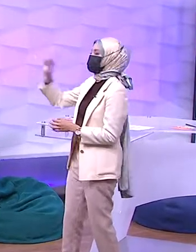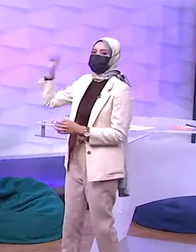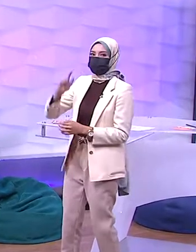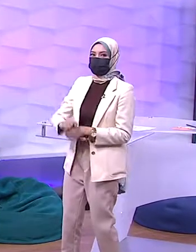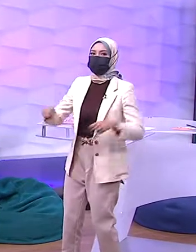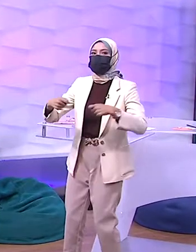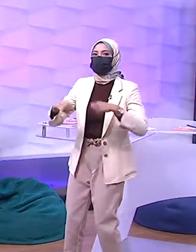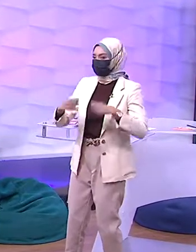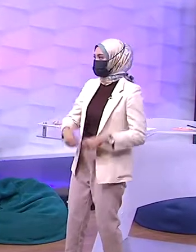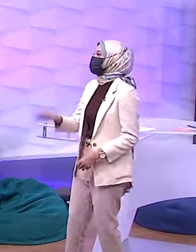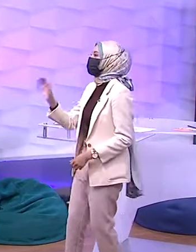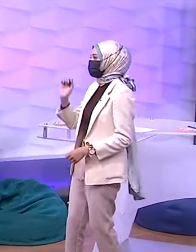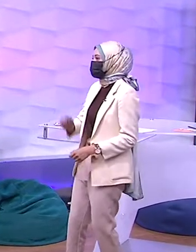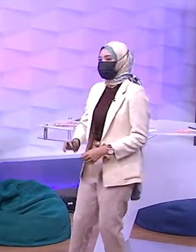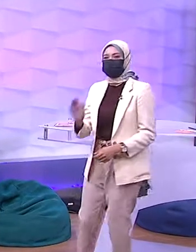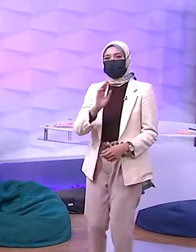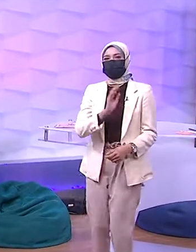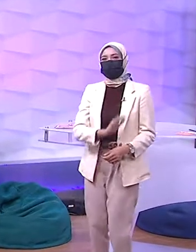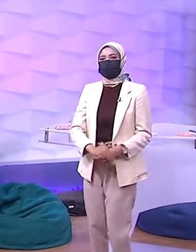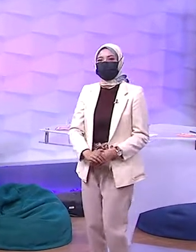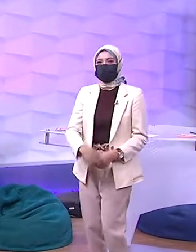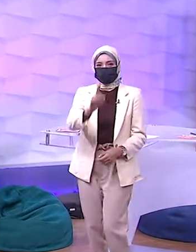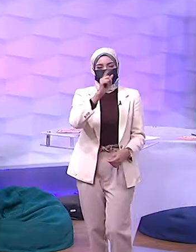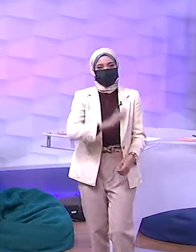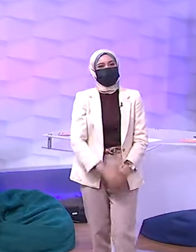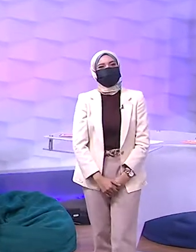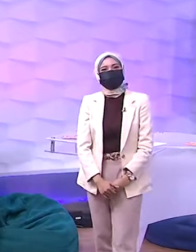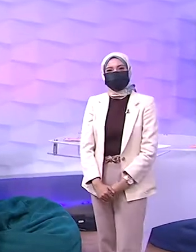kitchen. I want to cook for a while. We'll be right back after this. Don't go anywhere.